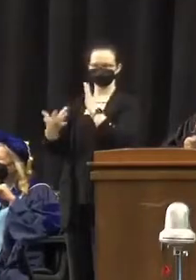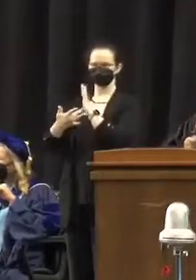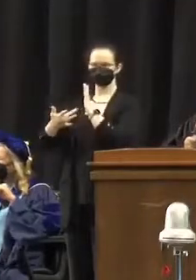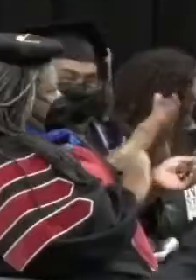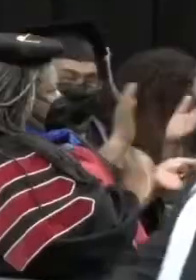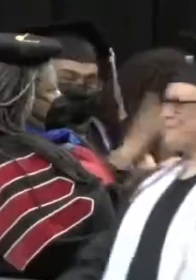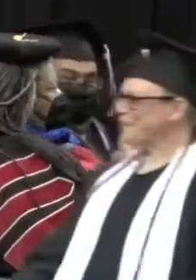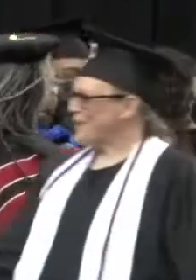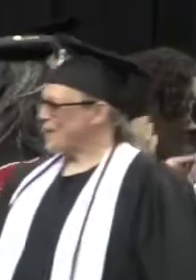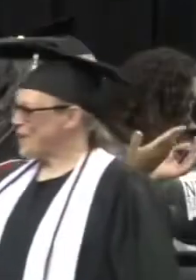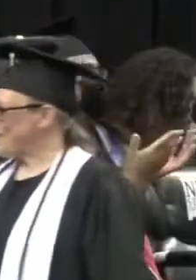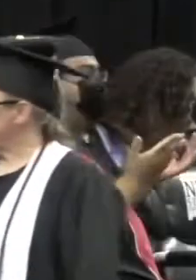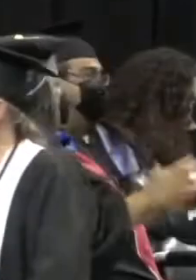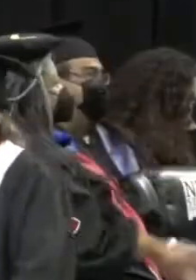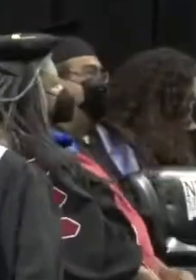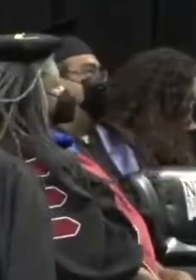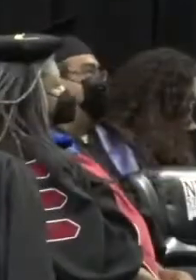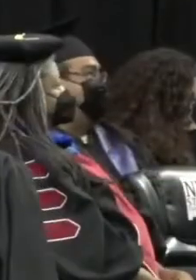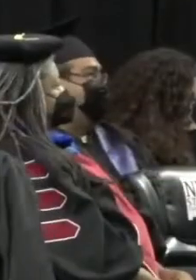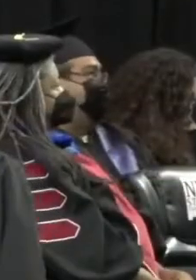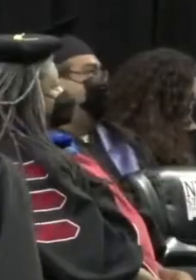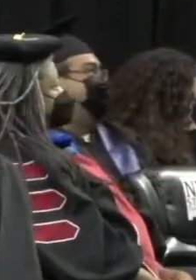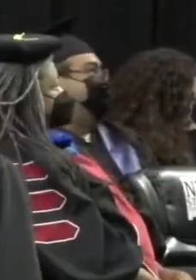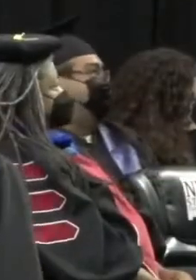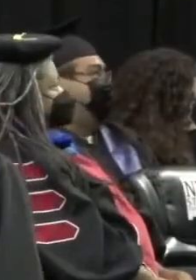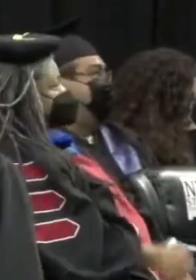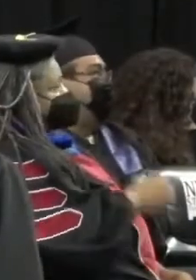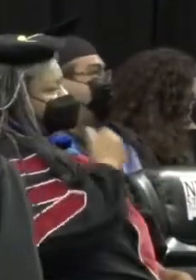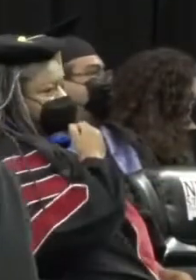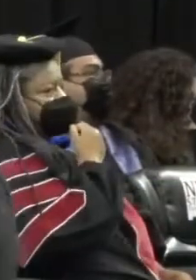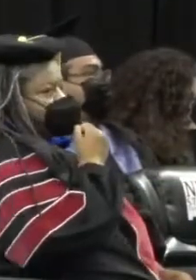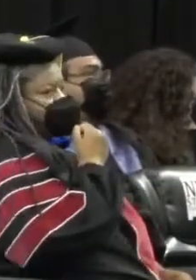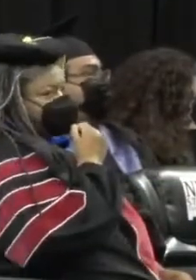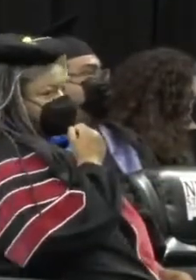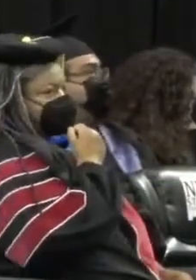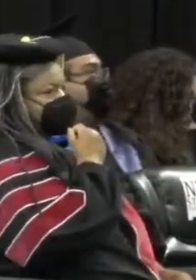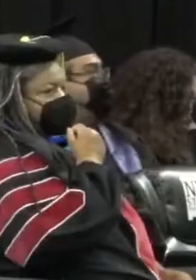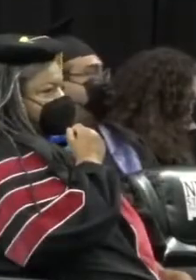Technology, Office Administration Technology and Medical Billing.